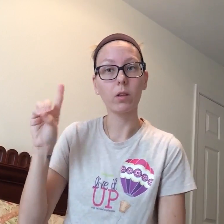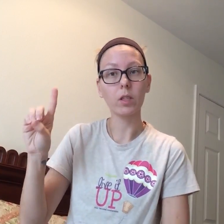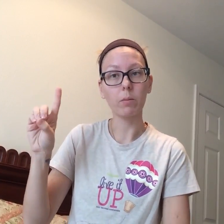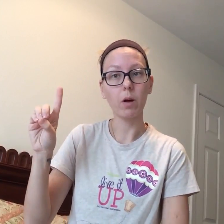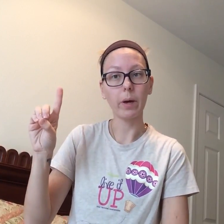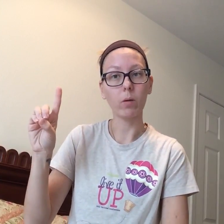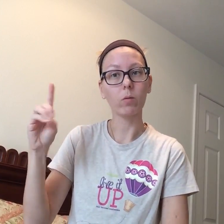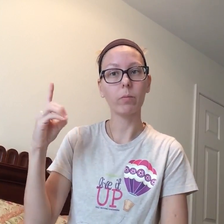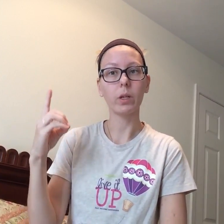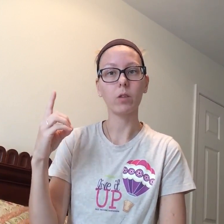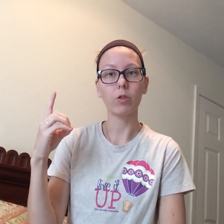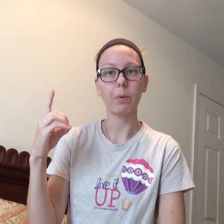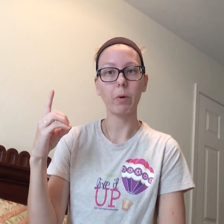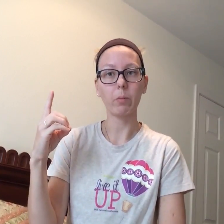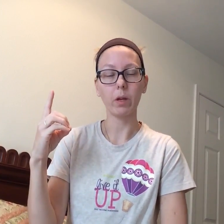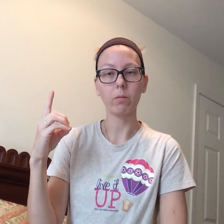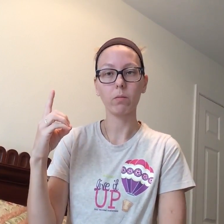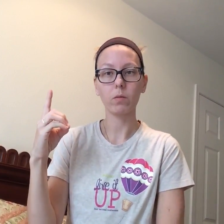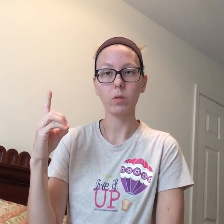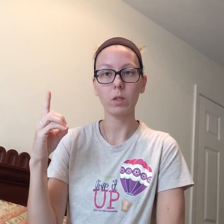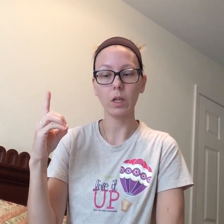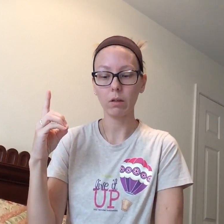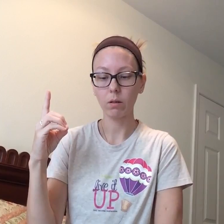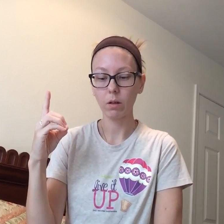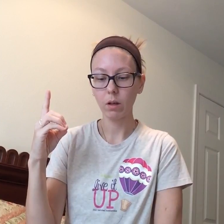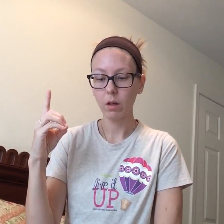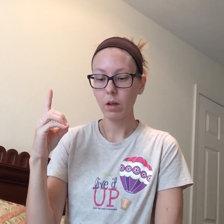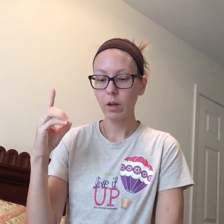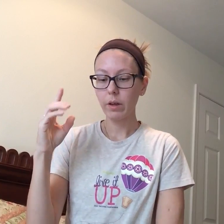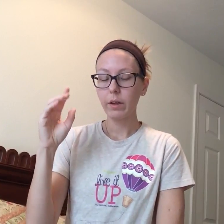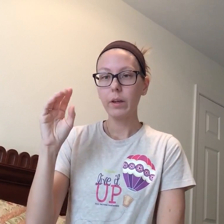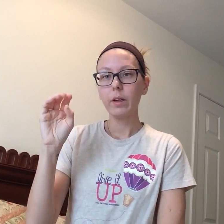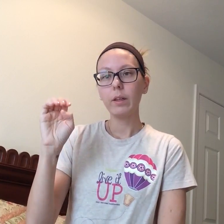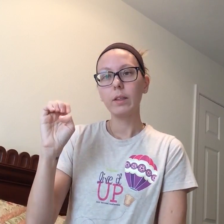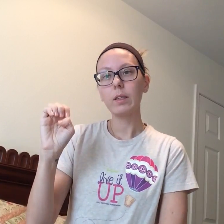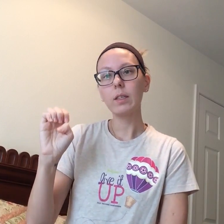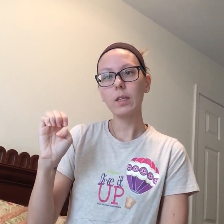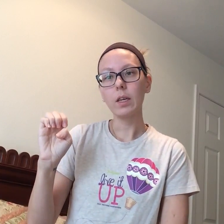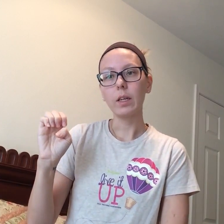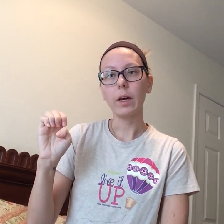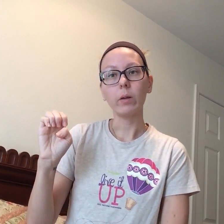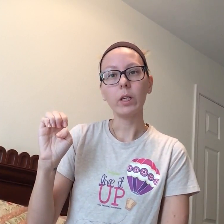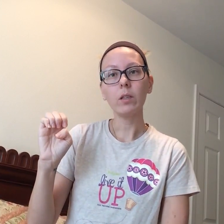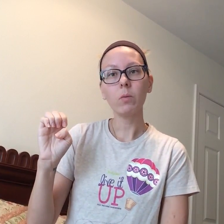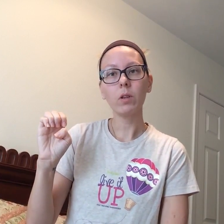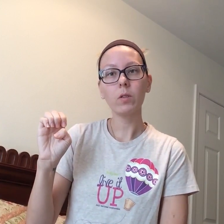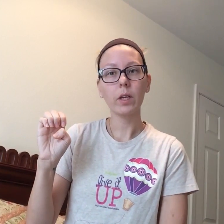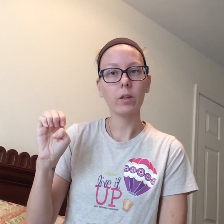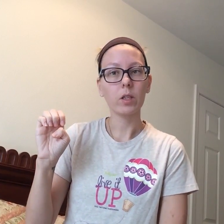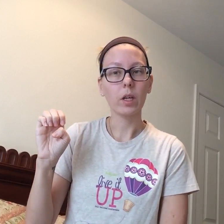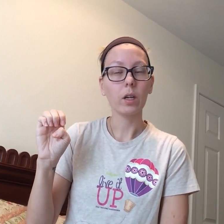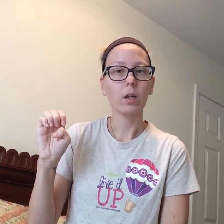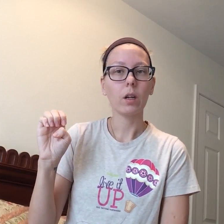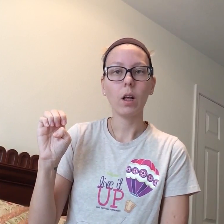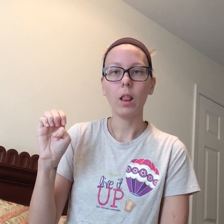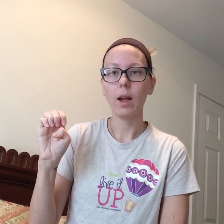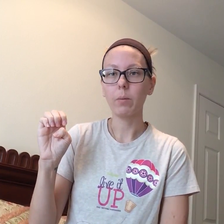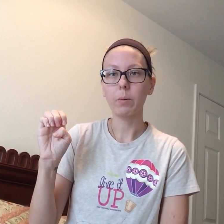looks like palm out, but it should be palm in. So D. This is E. Now E is one of those letters that a lot of people